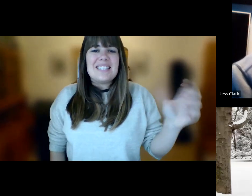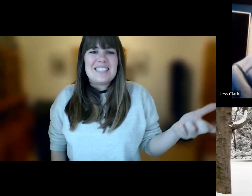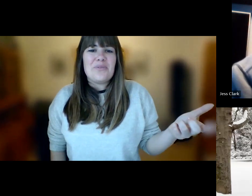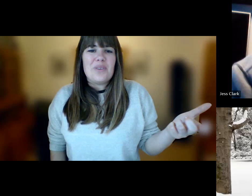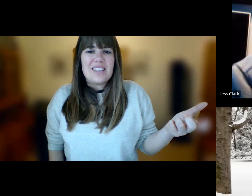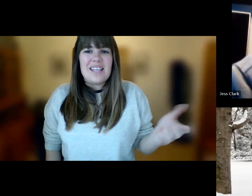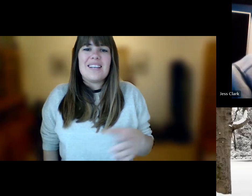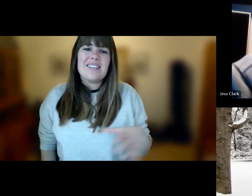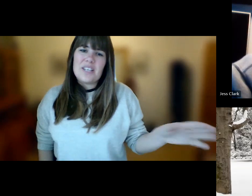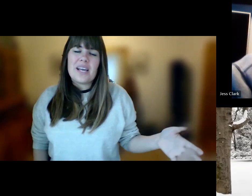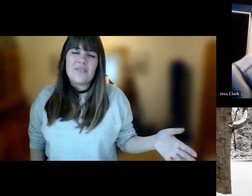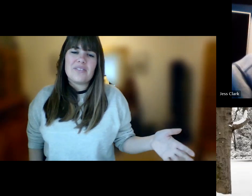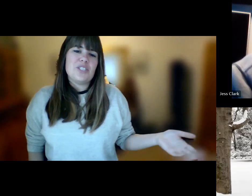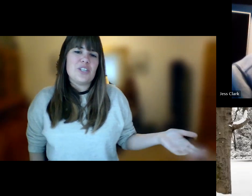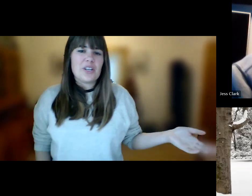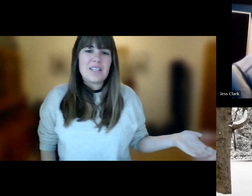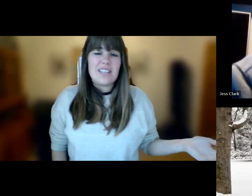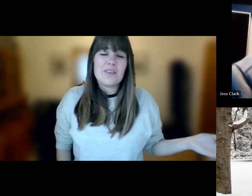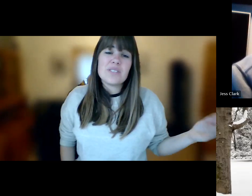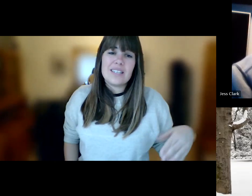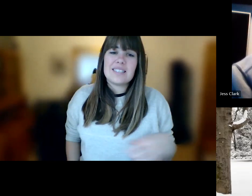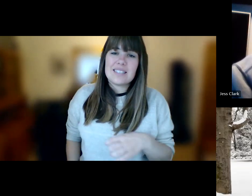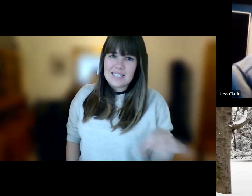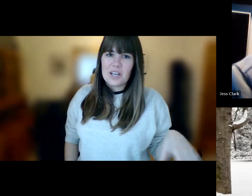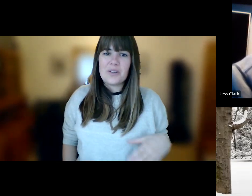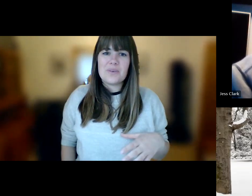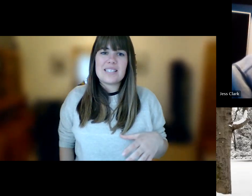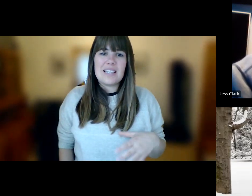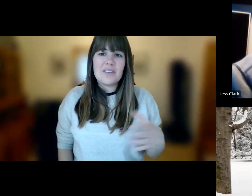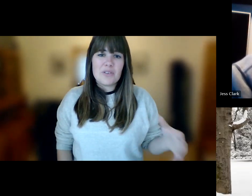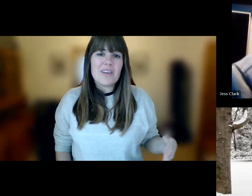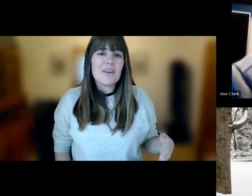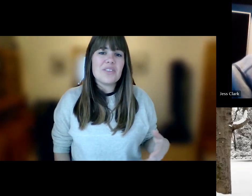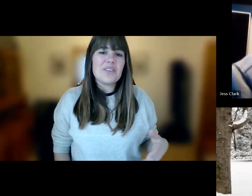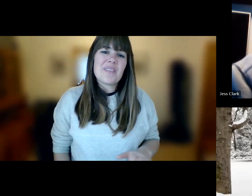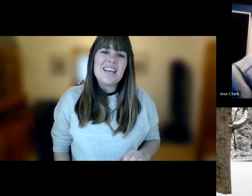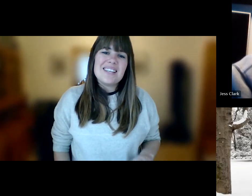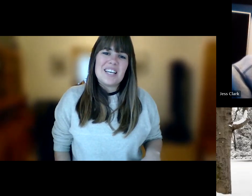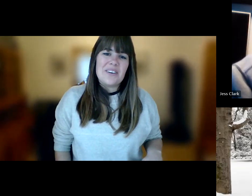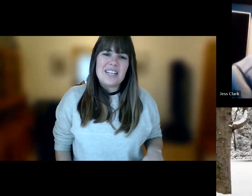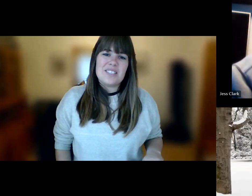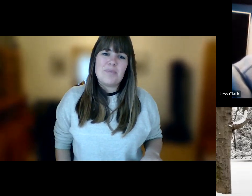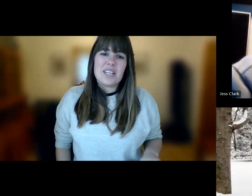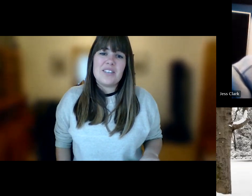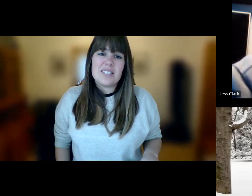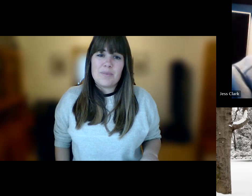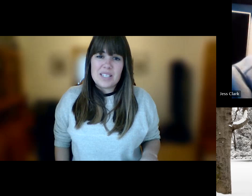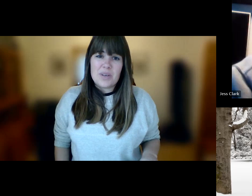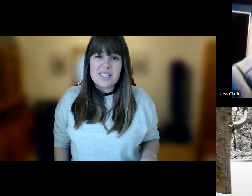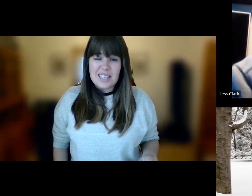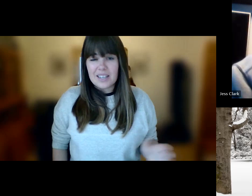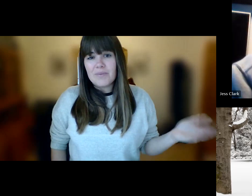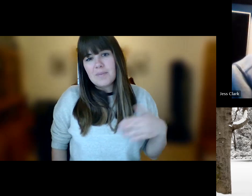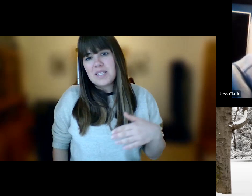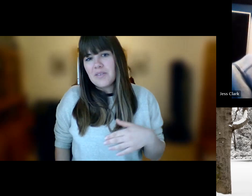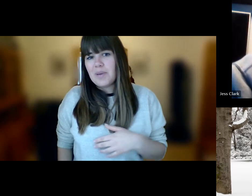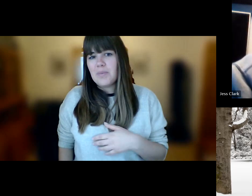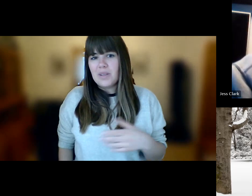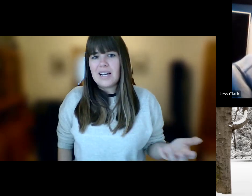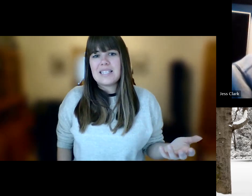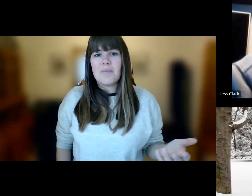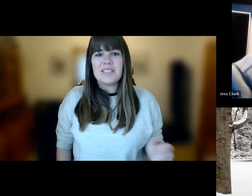in a sensitive way that's okay for them to joke about it. They also need to consider who is in the room around them. So actually by using some of these words, they can